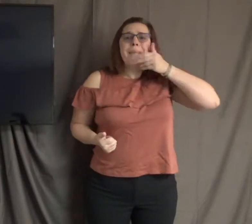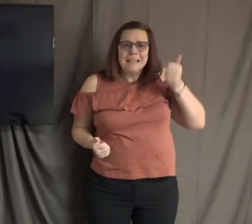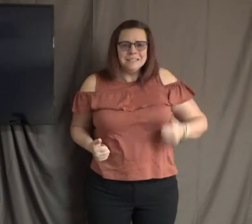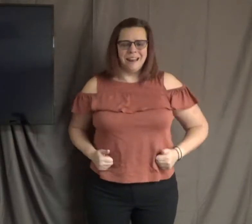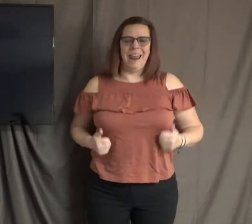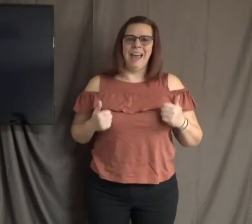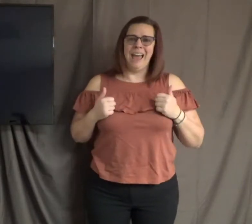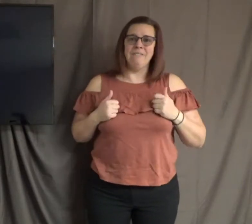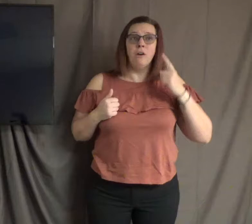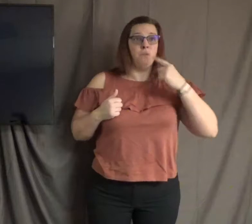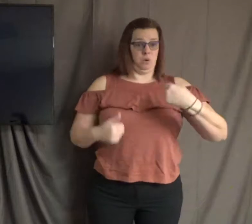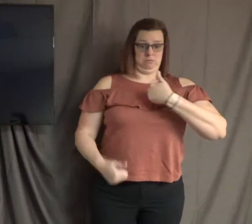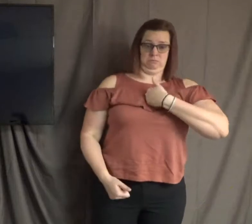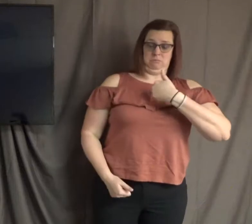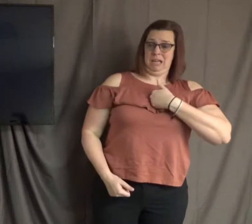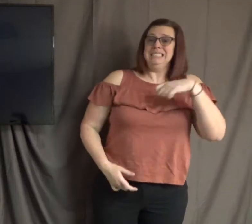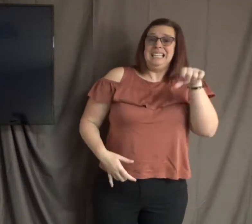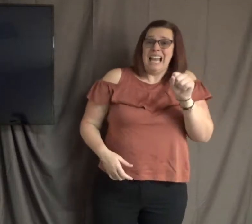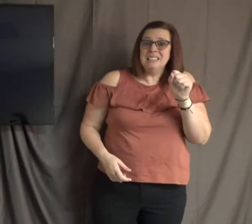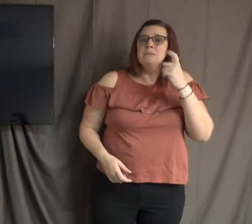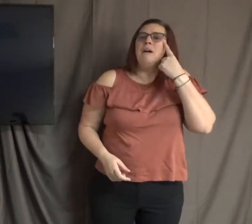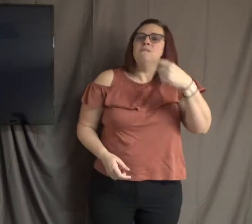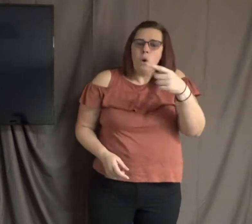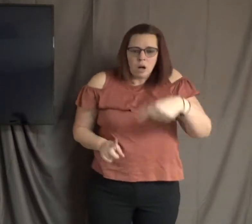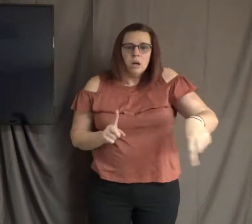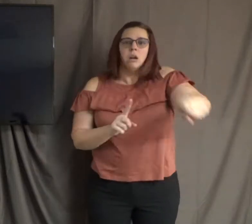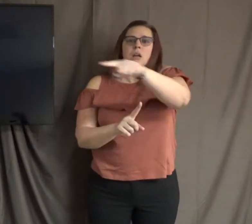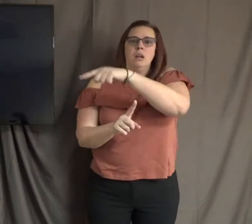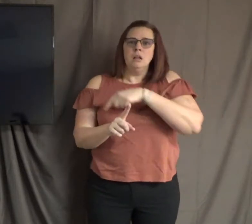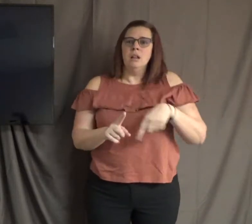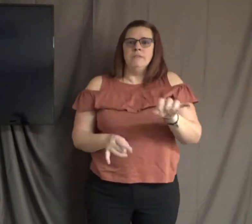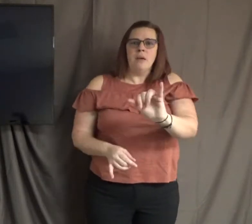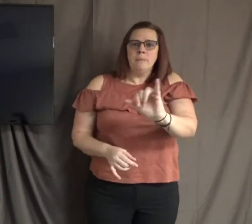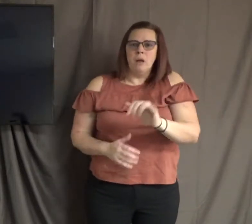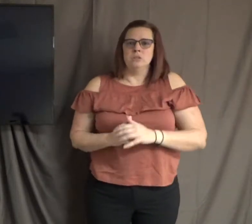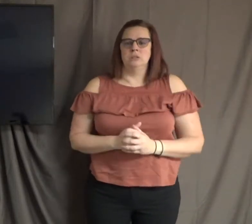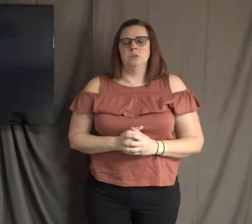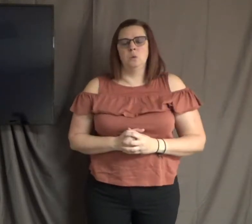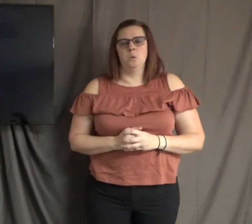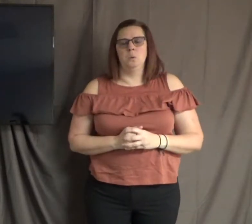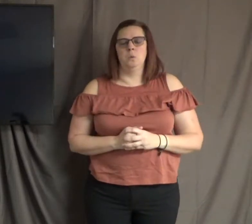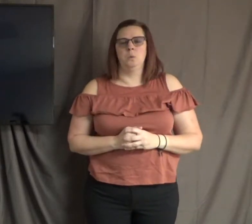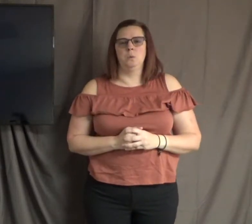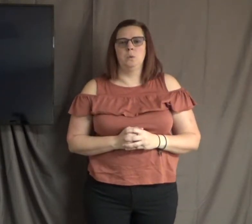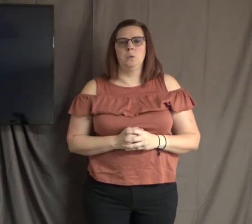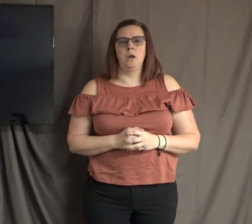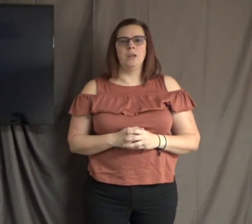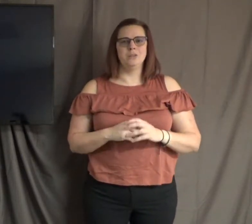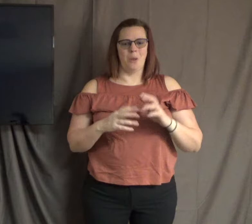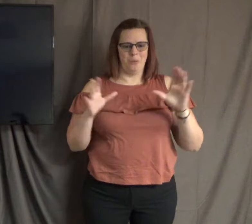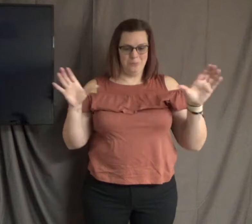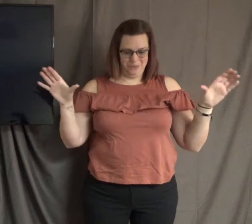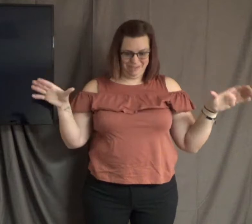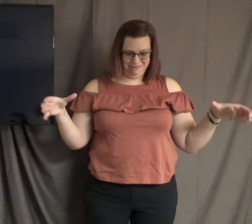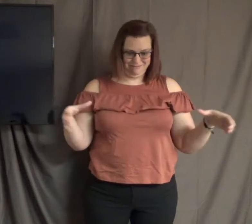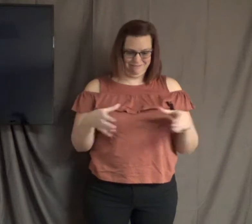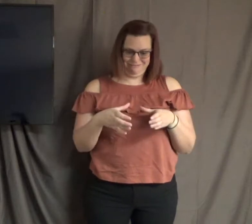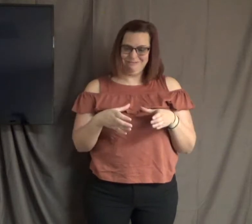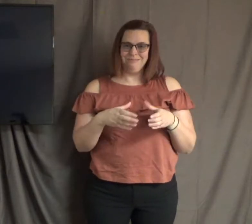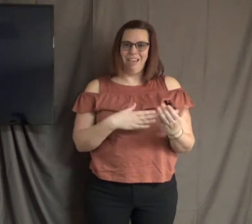for our sake, but for the sake of all beings everywhere. And so we gather this morning